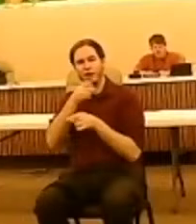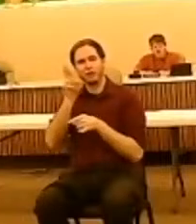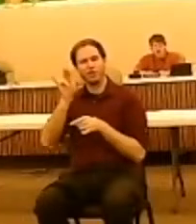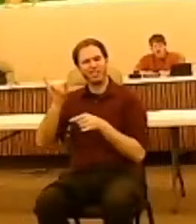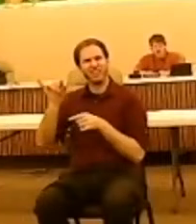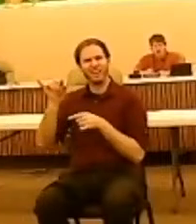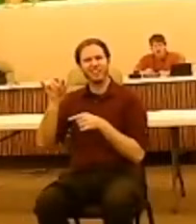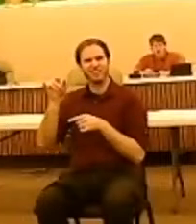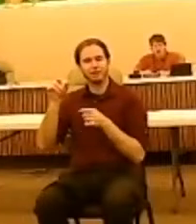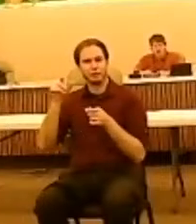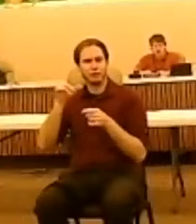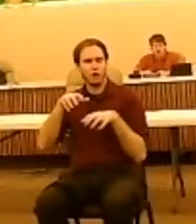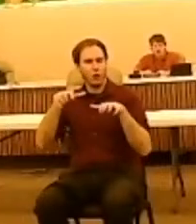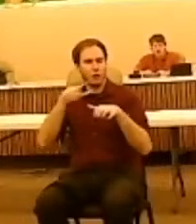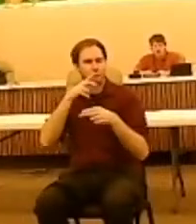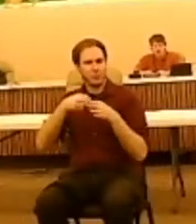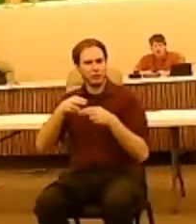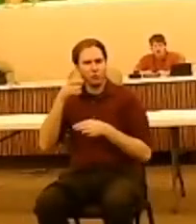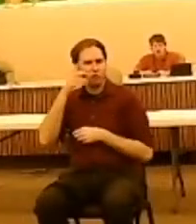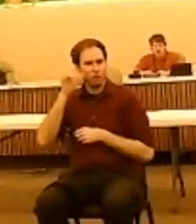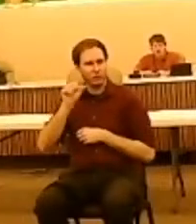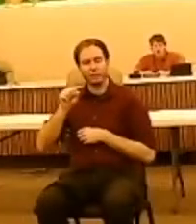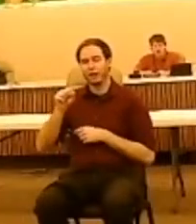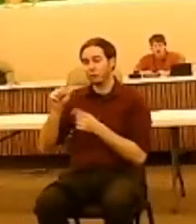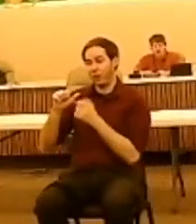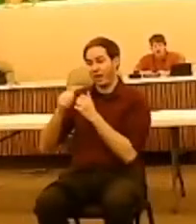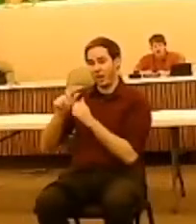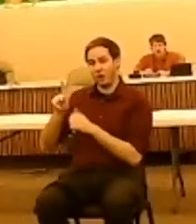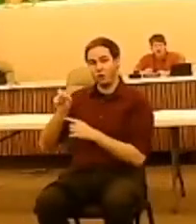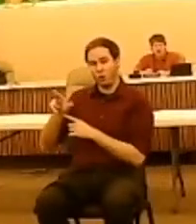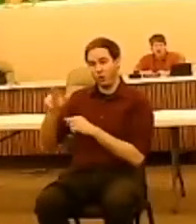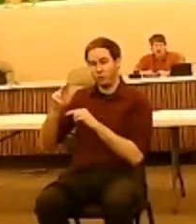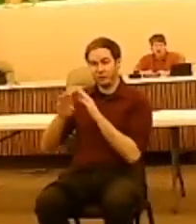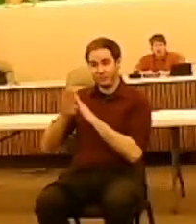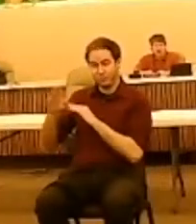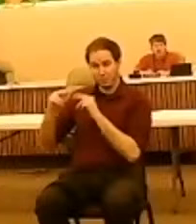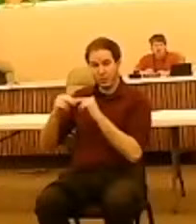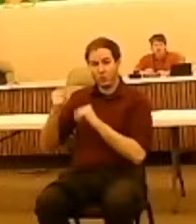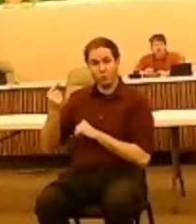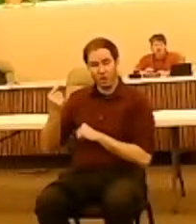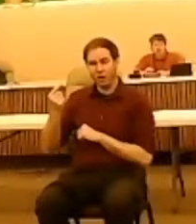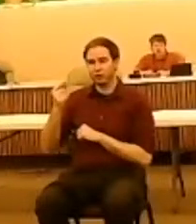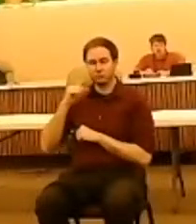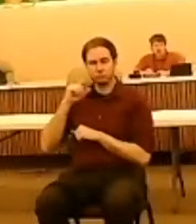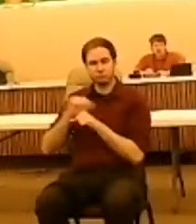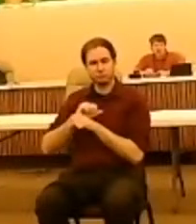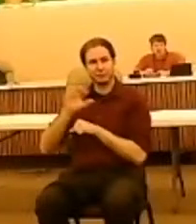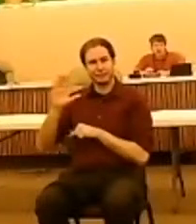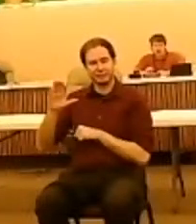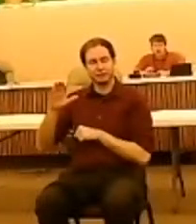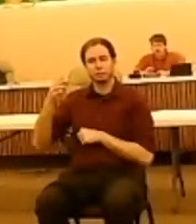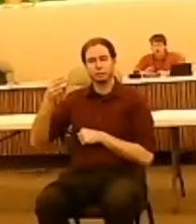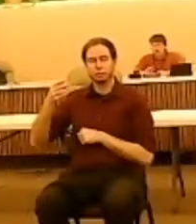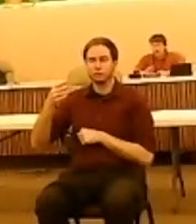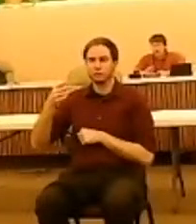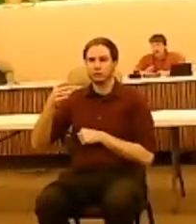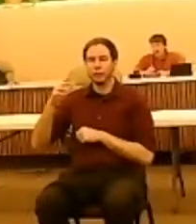Right. So the thing is, what Howard Konar, who developed that, did is he built